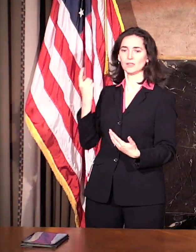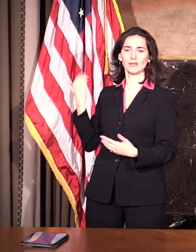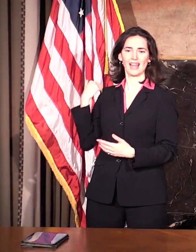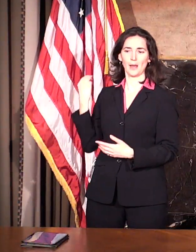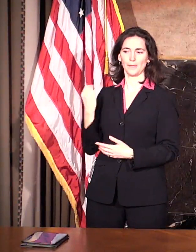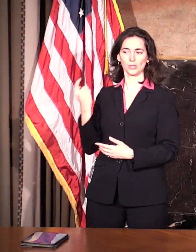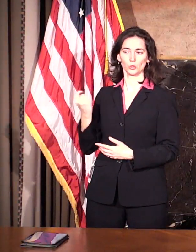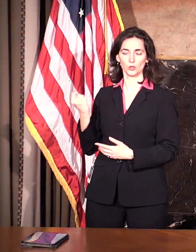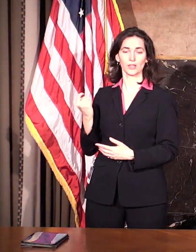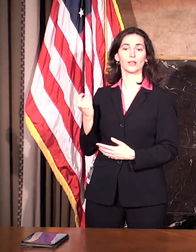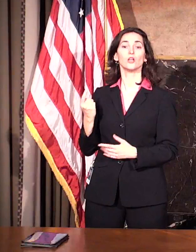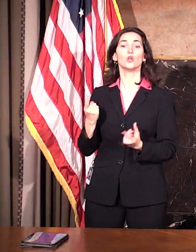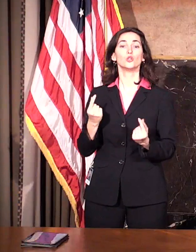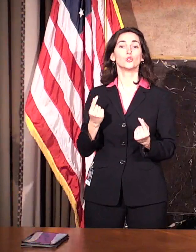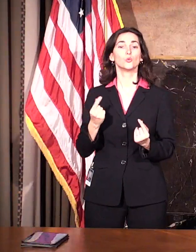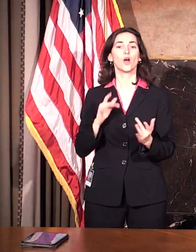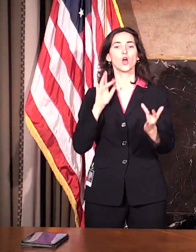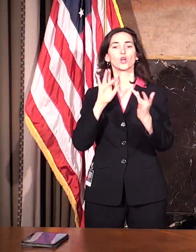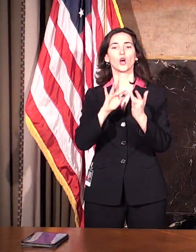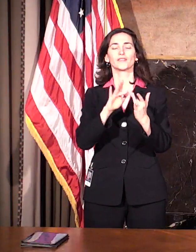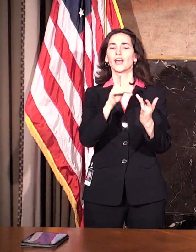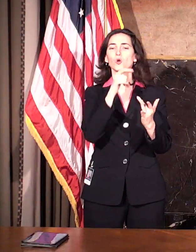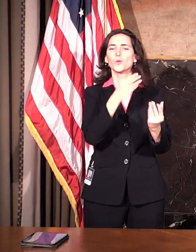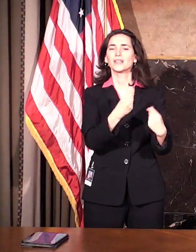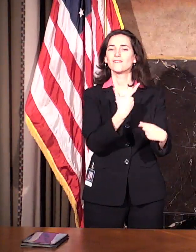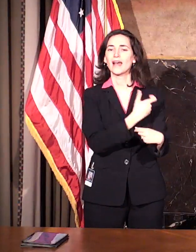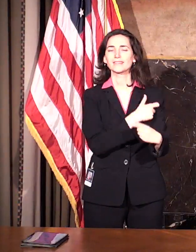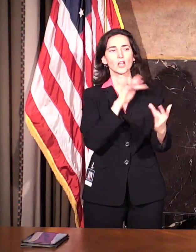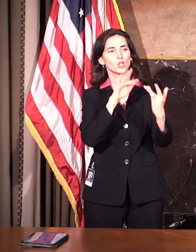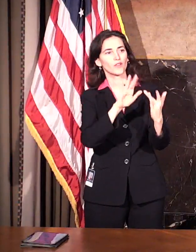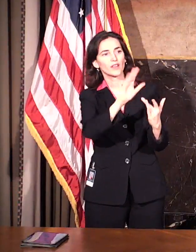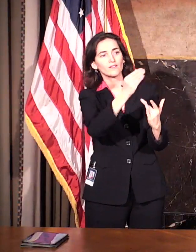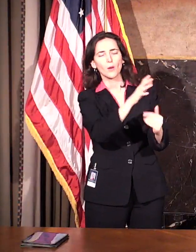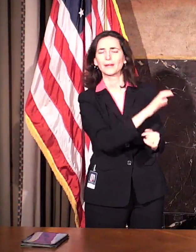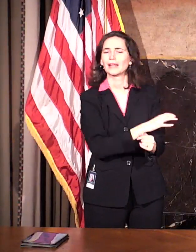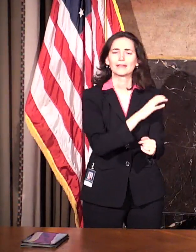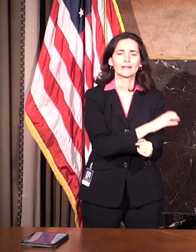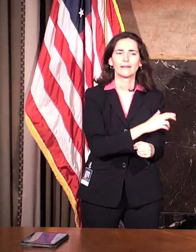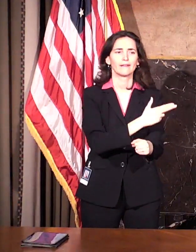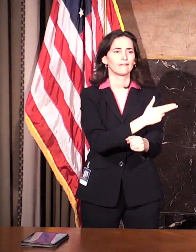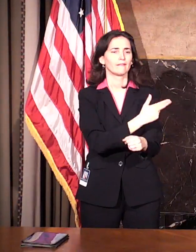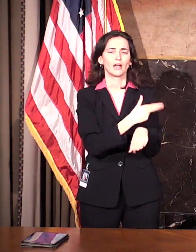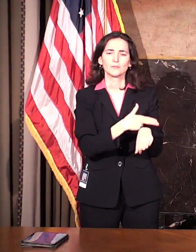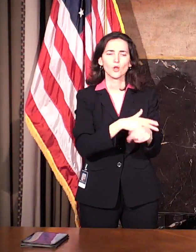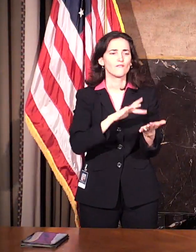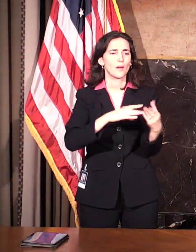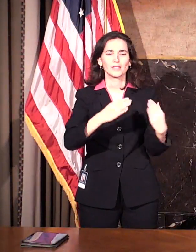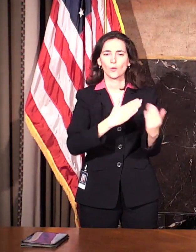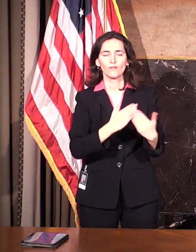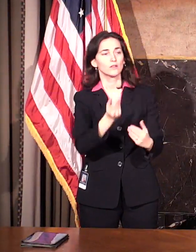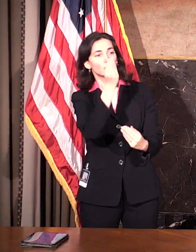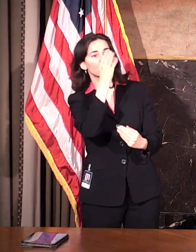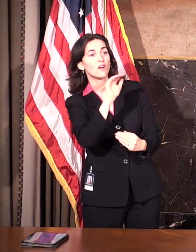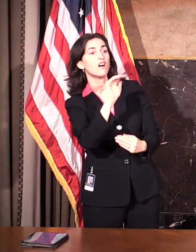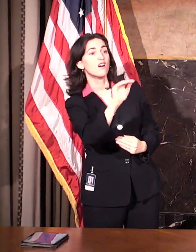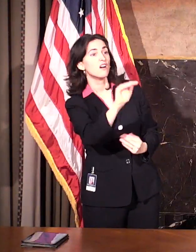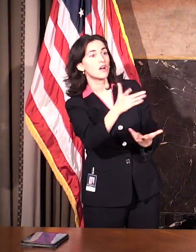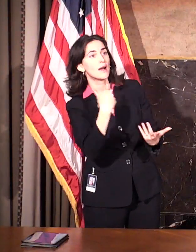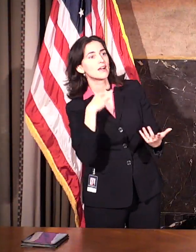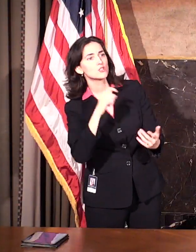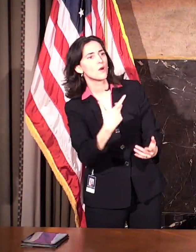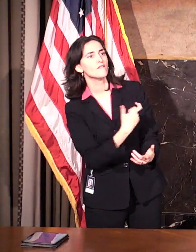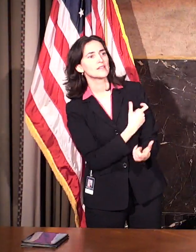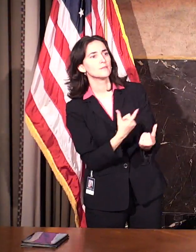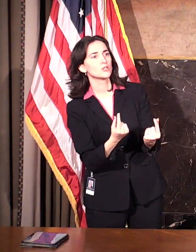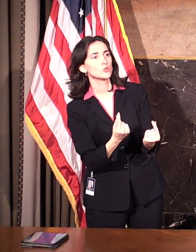week, please communicate with your vaccine provider. This is the clinic, the hospital, the pharmacy that you had an appointment with. They will let you